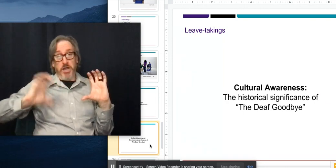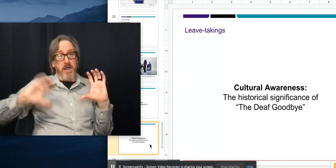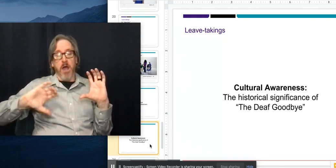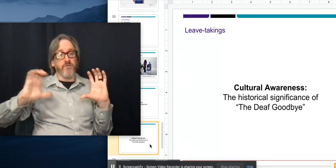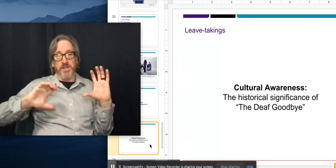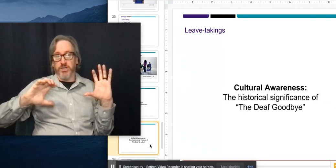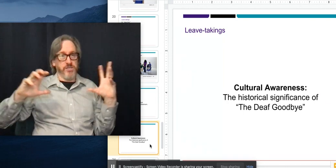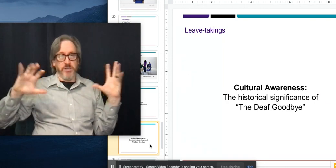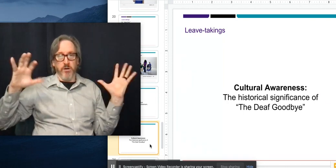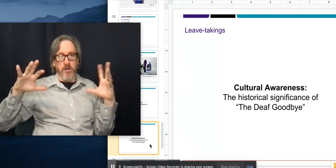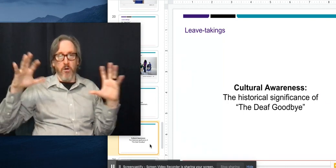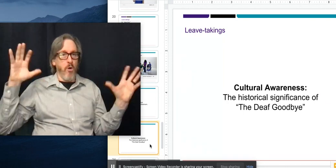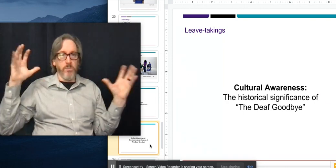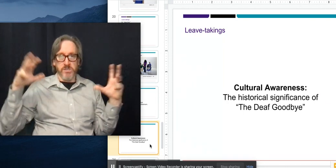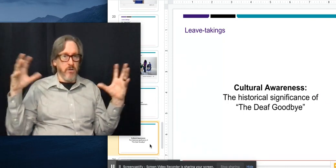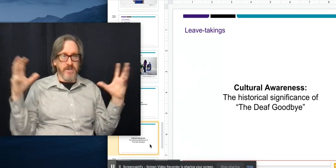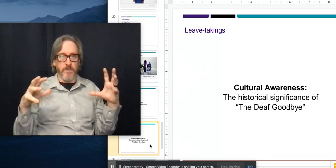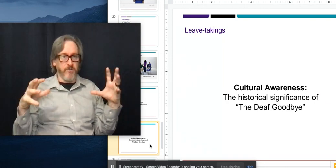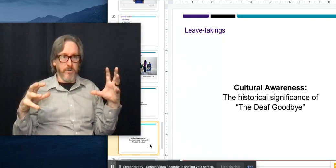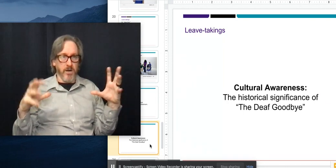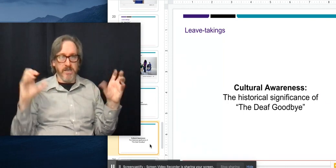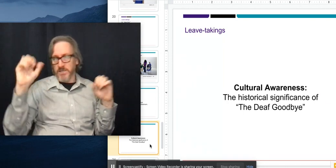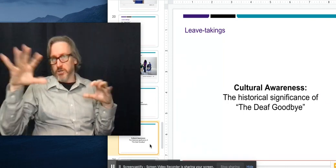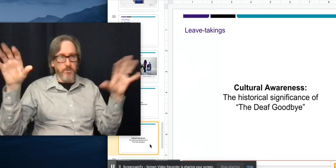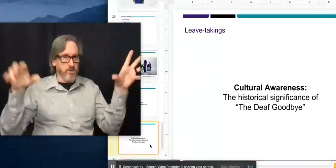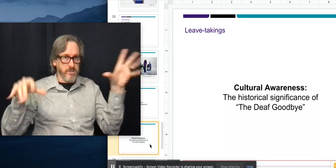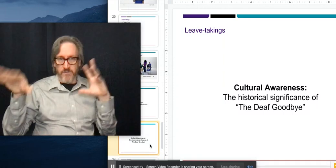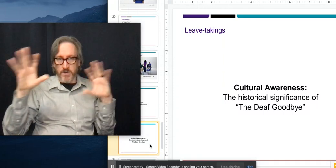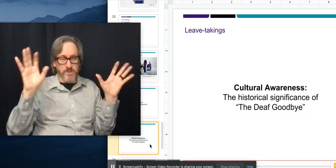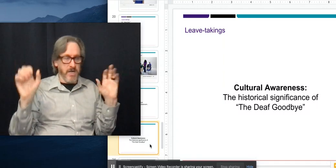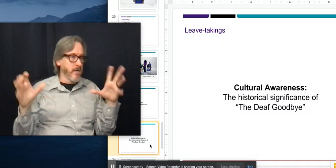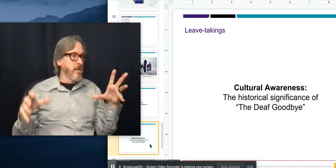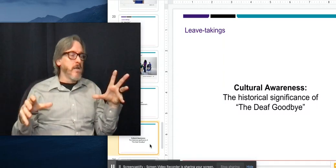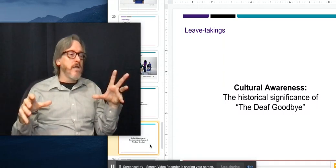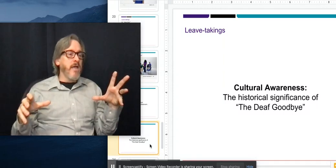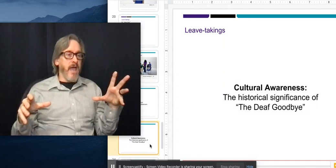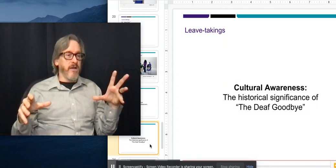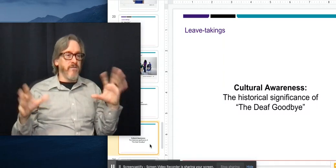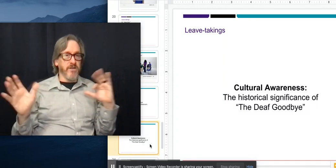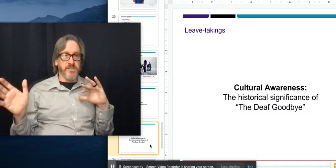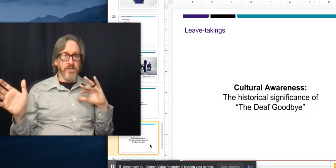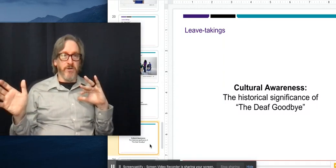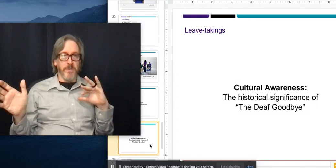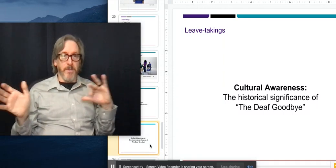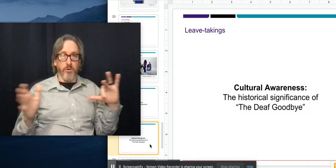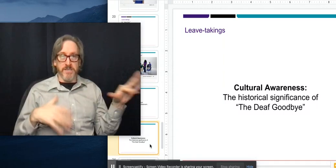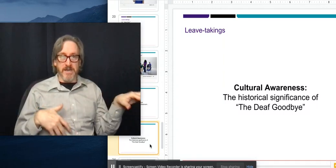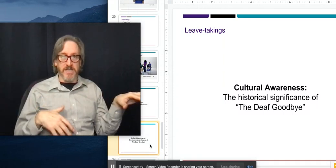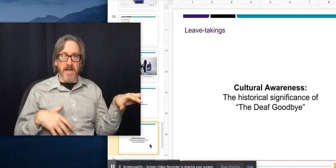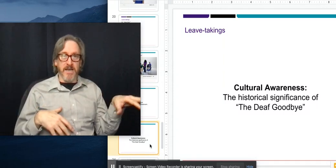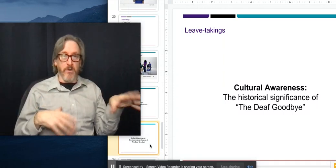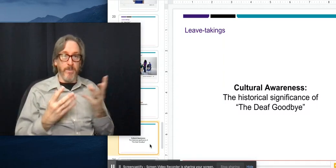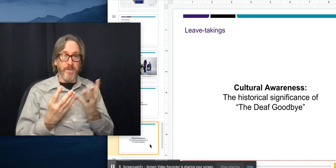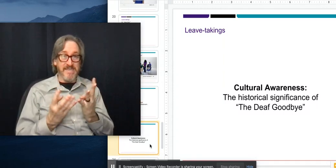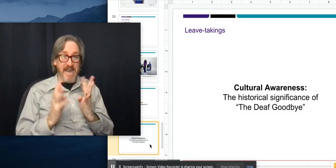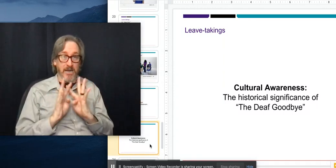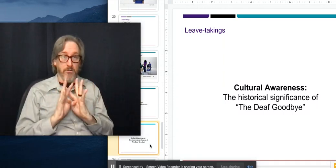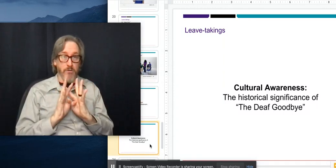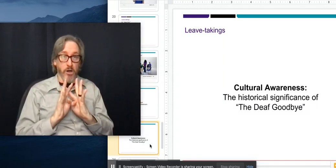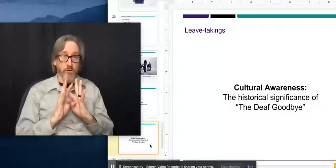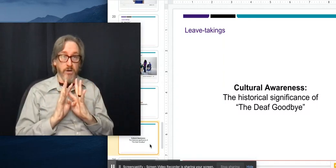having conversations, you know, almost all the deaf people from the audience and the interpreters and everybody who signed. And eventually security would come and push us outside, and we'd